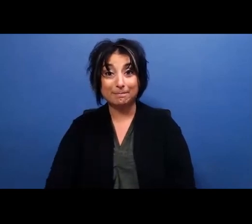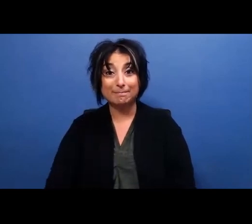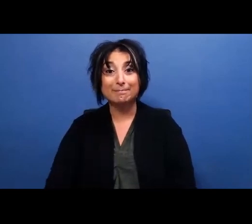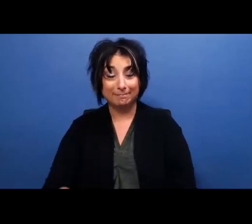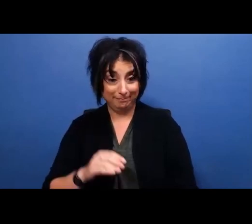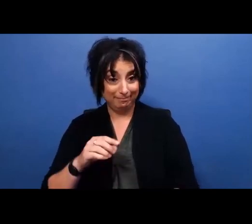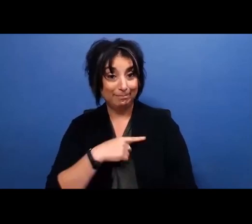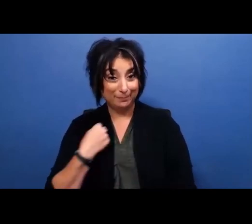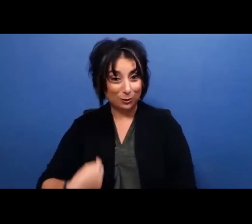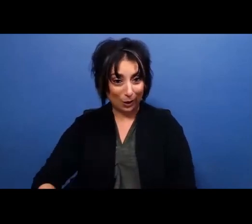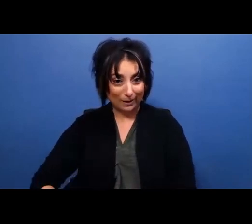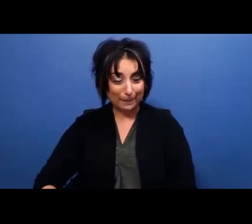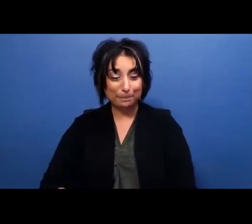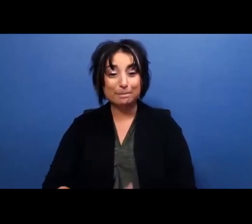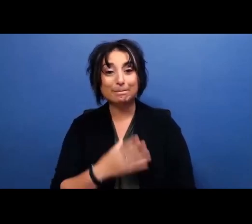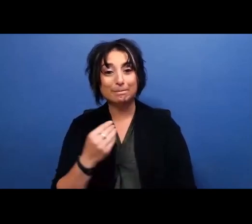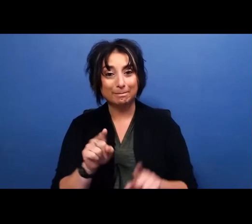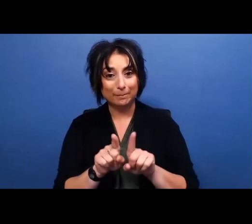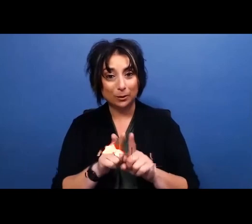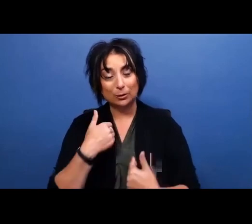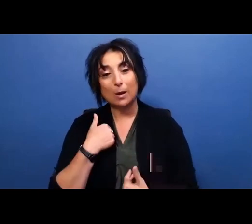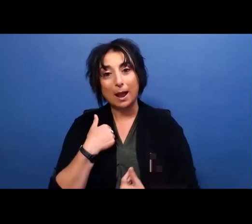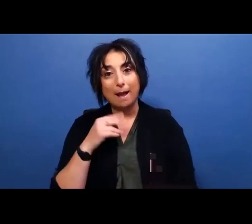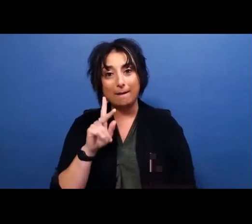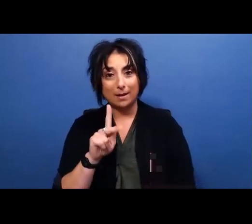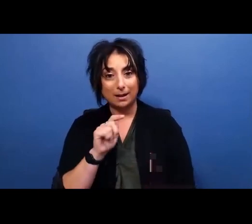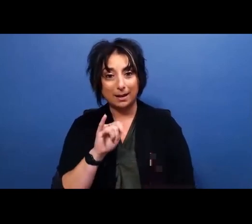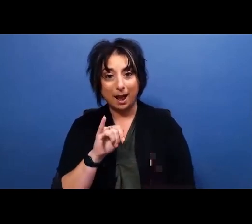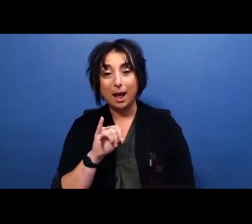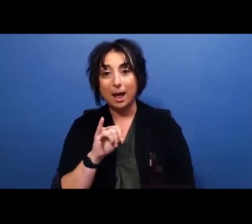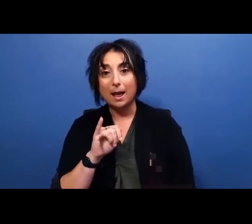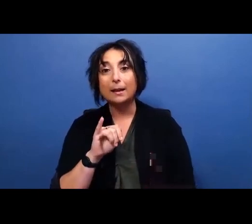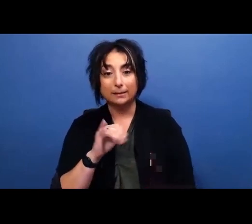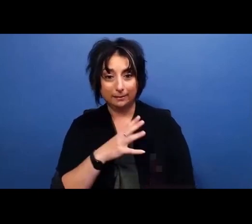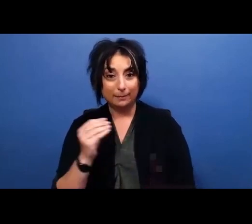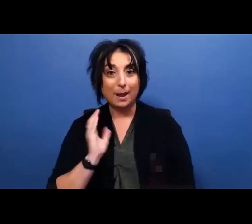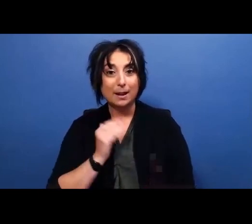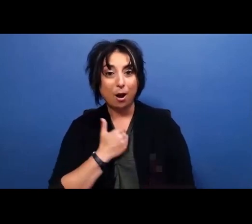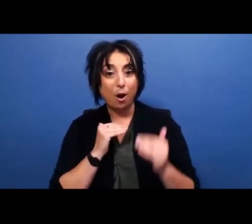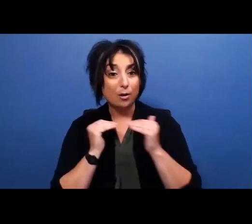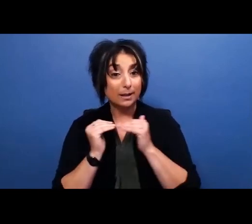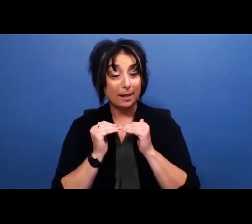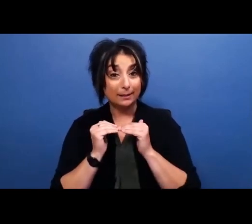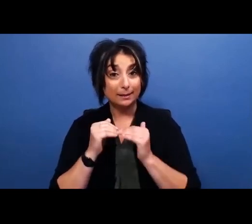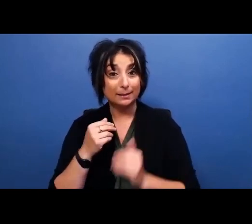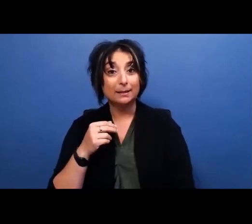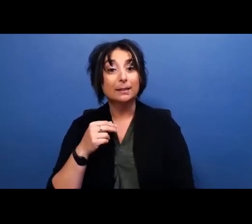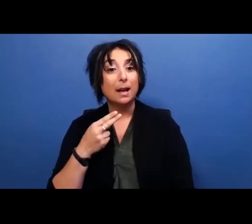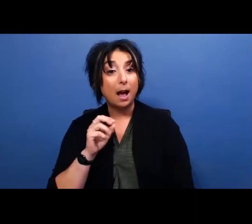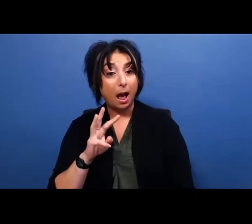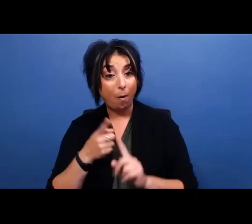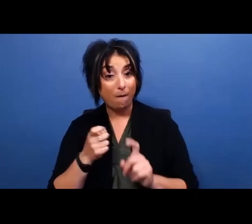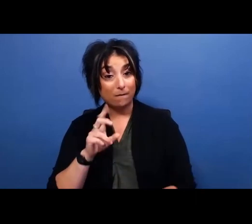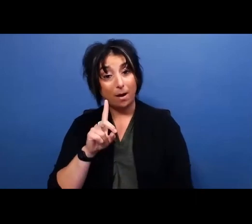in China. And we also have Kai Zhao and our colleague Hao from